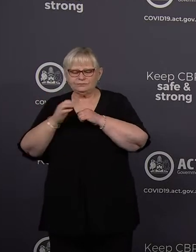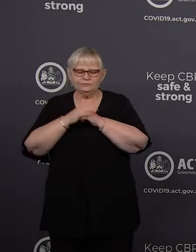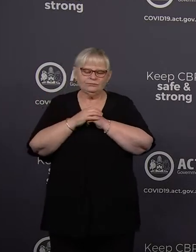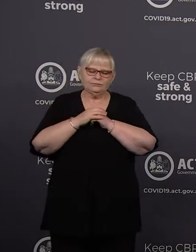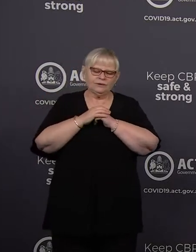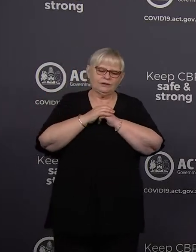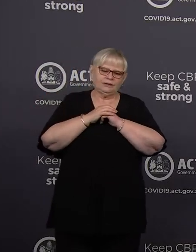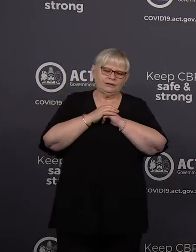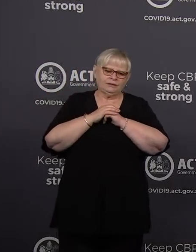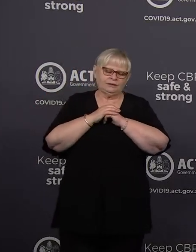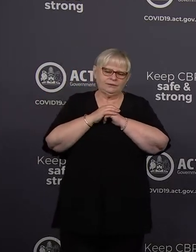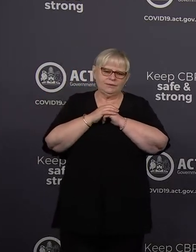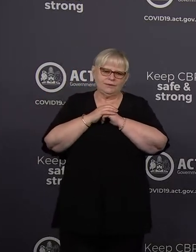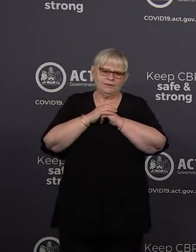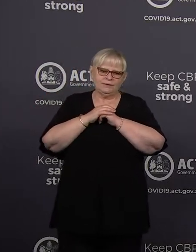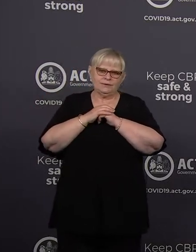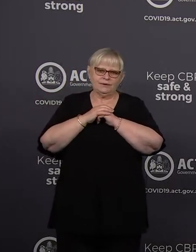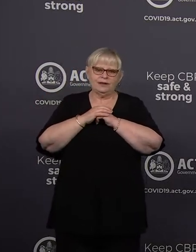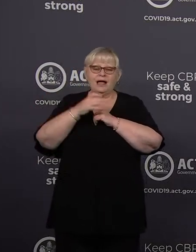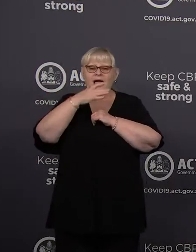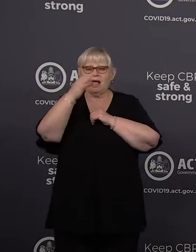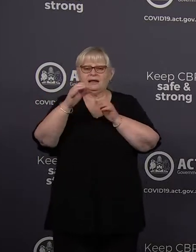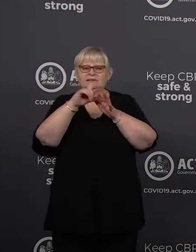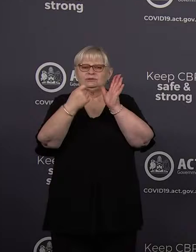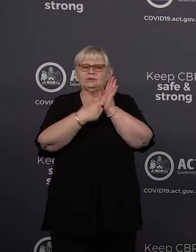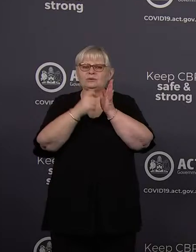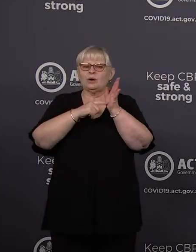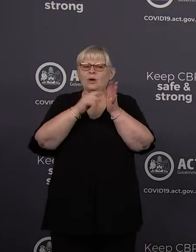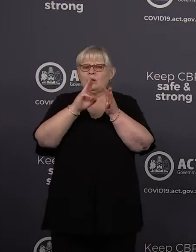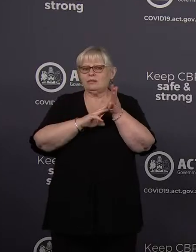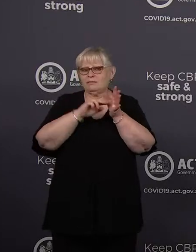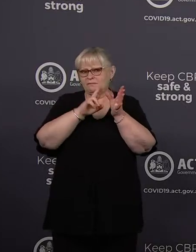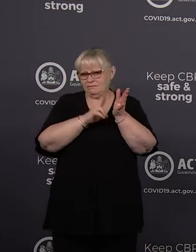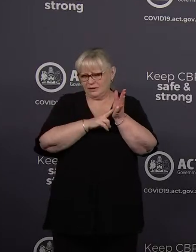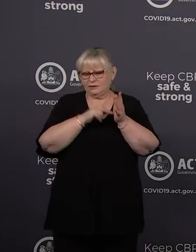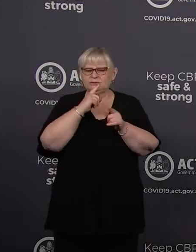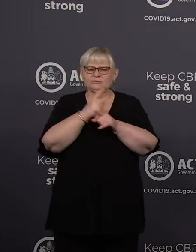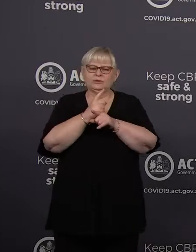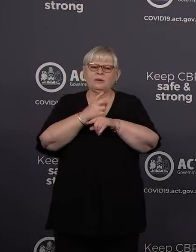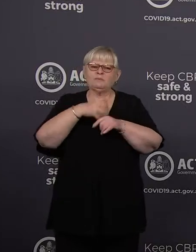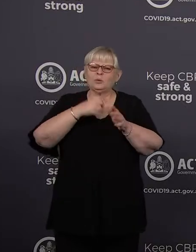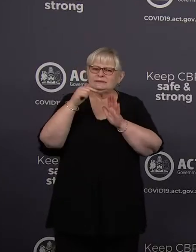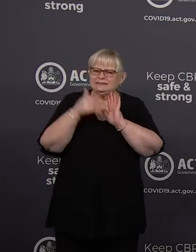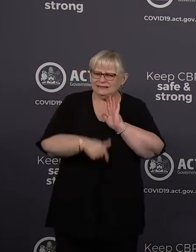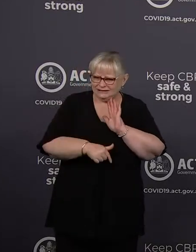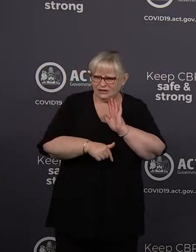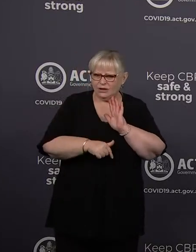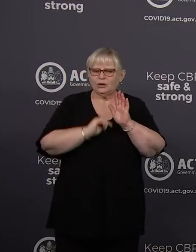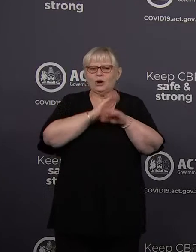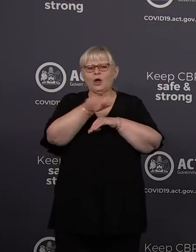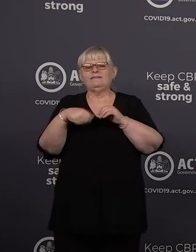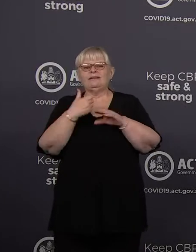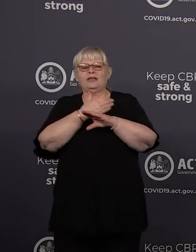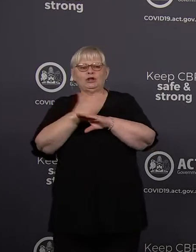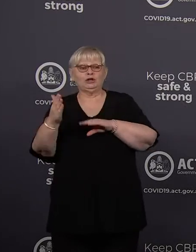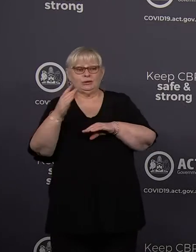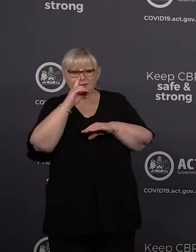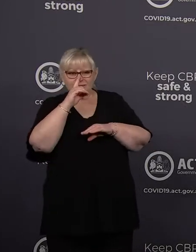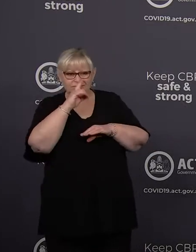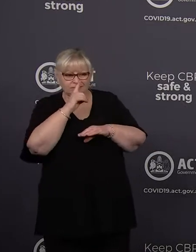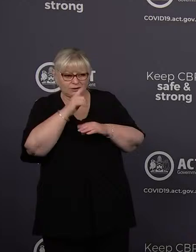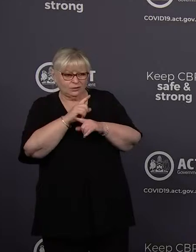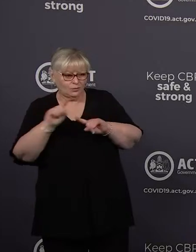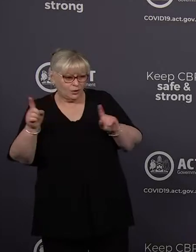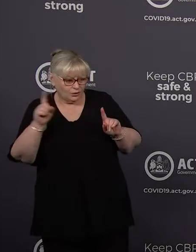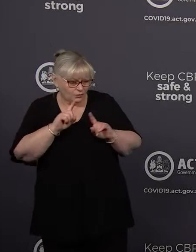critical condition. I'll now invite Dr. Coleman to provide some further detail on the new cases and